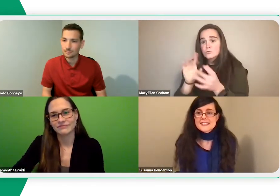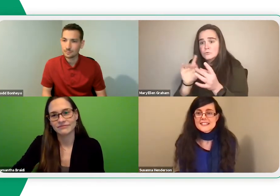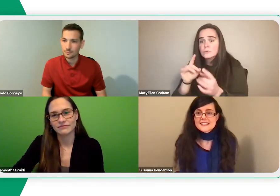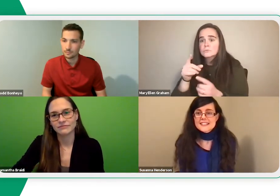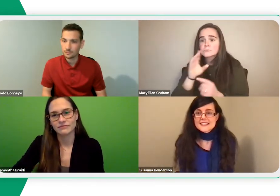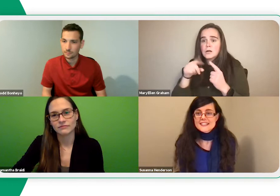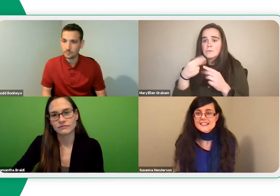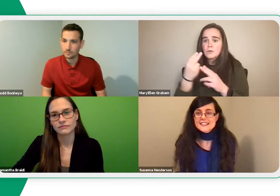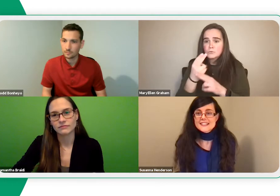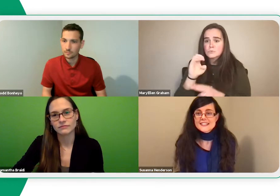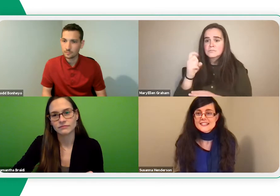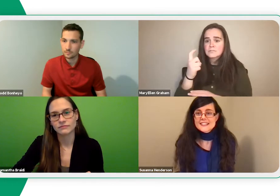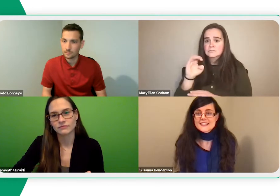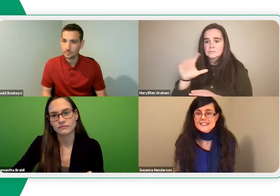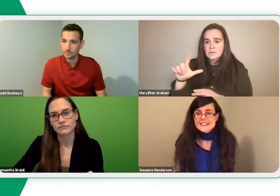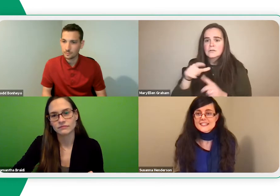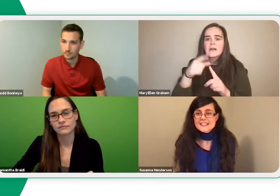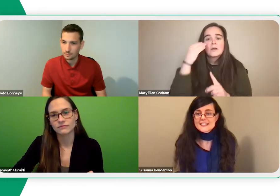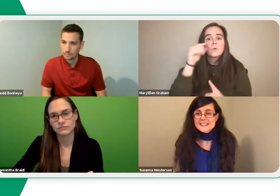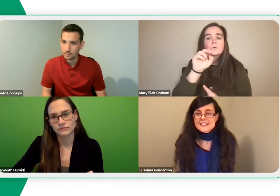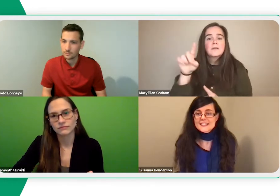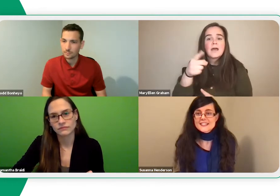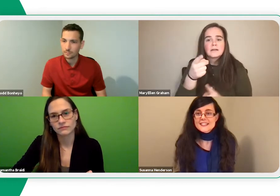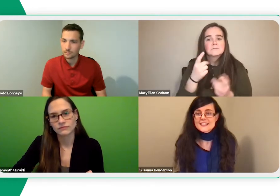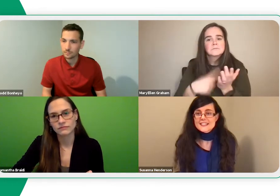And this is Mary Ellen. Sam, I'm curious,